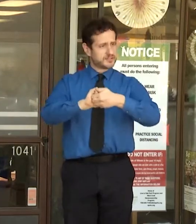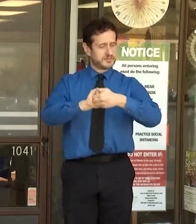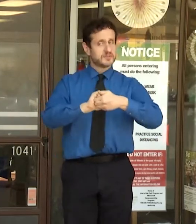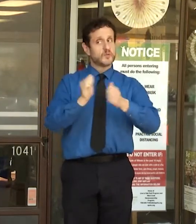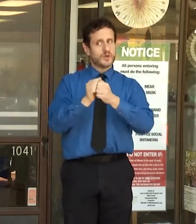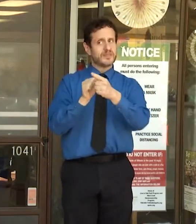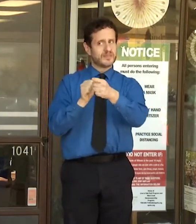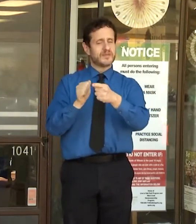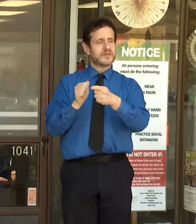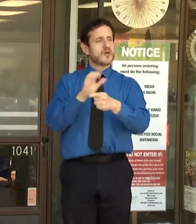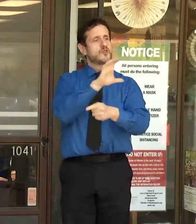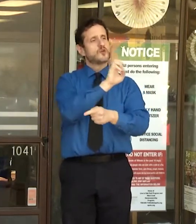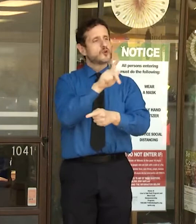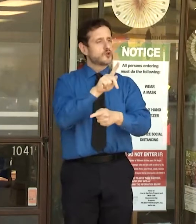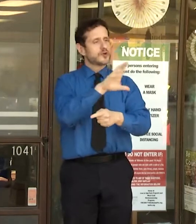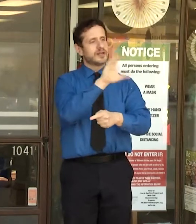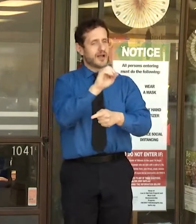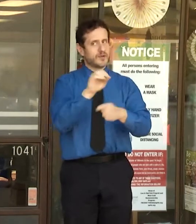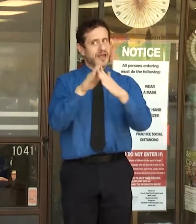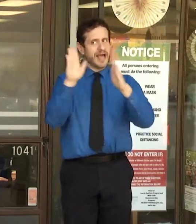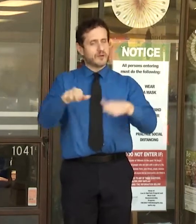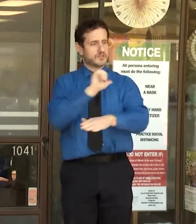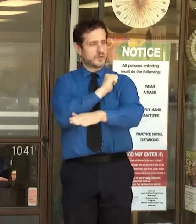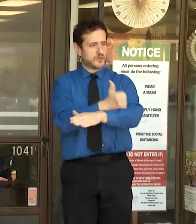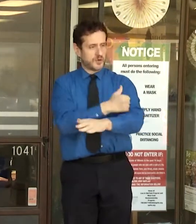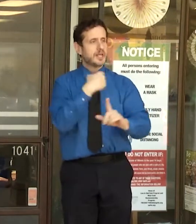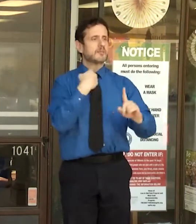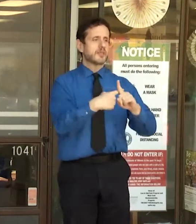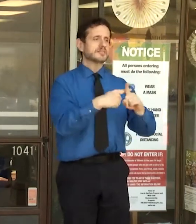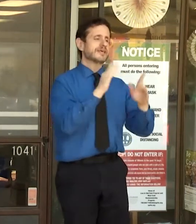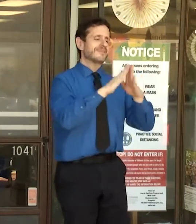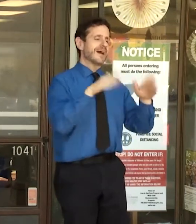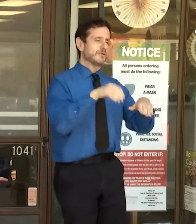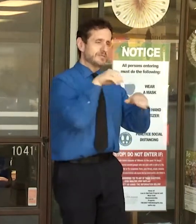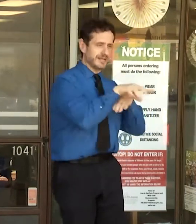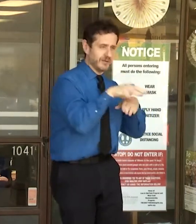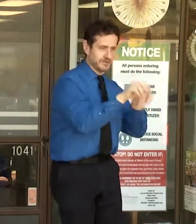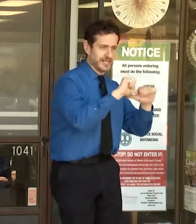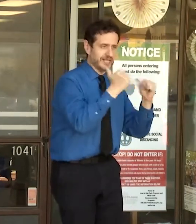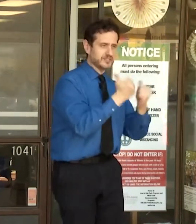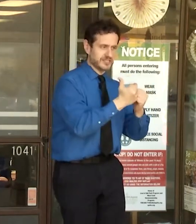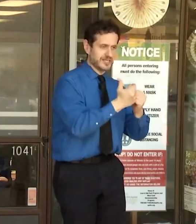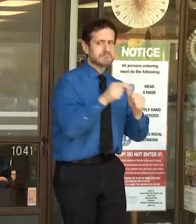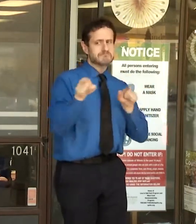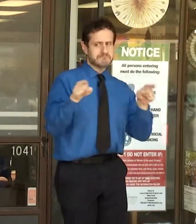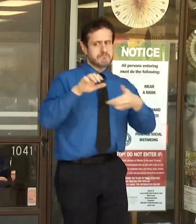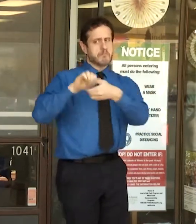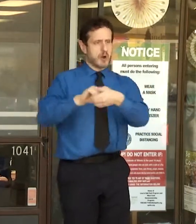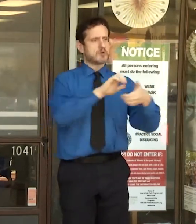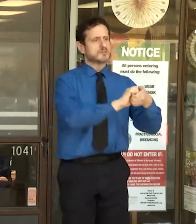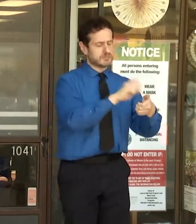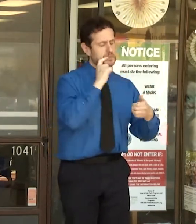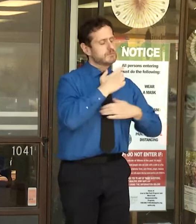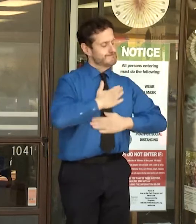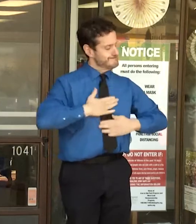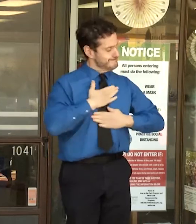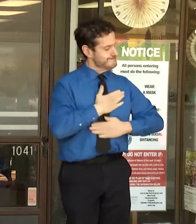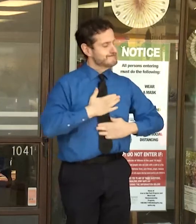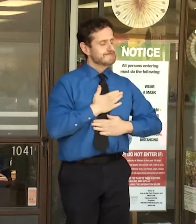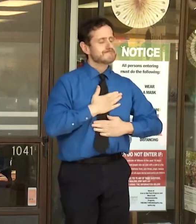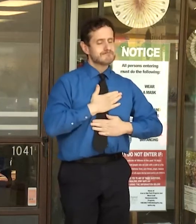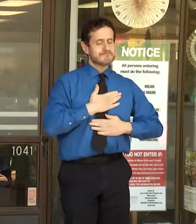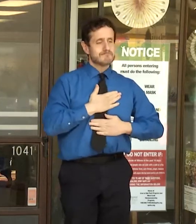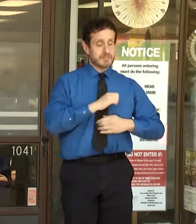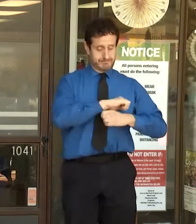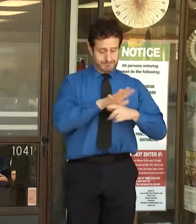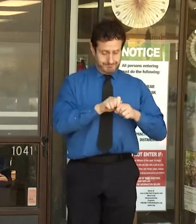of Cook County and our housing counseling agency. So I appreciate the partnership. Since the first days of the pandemic, the Cook County